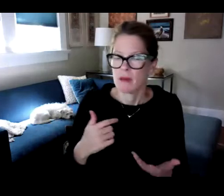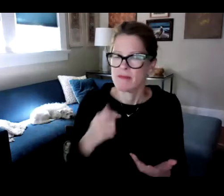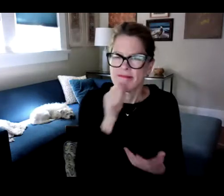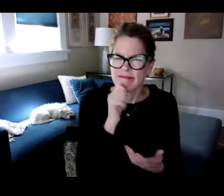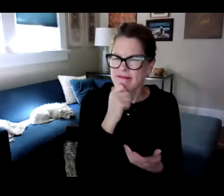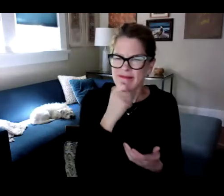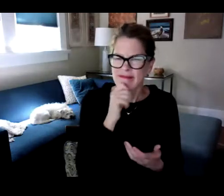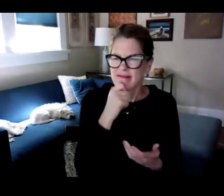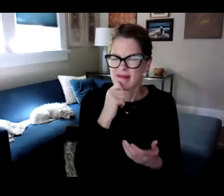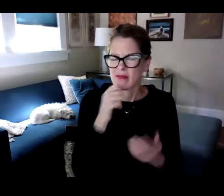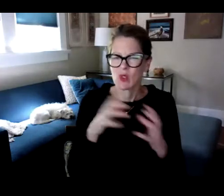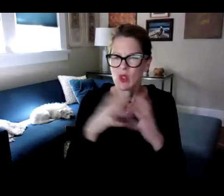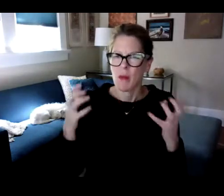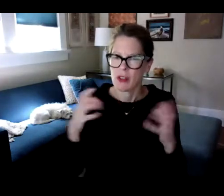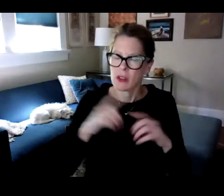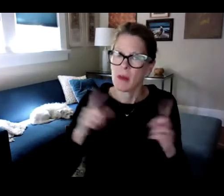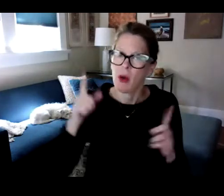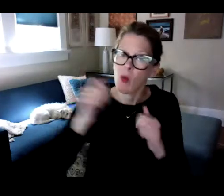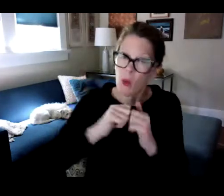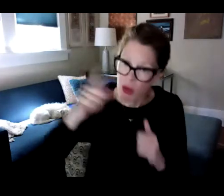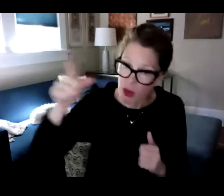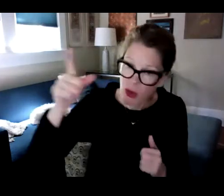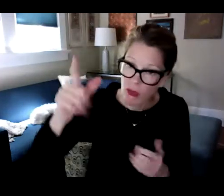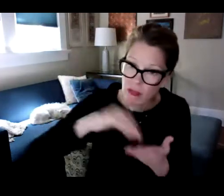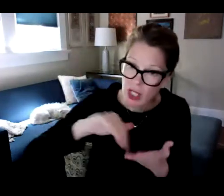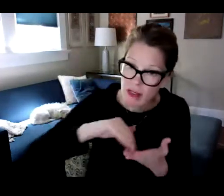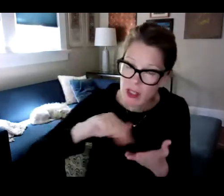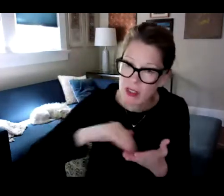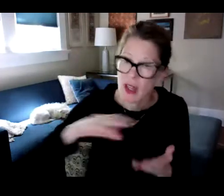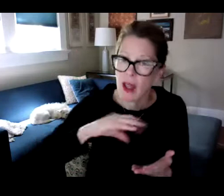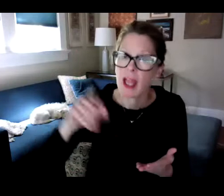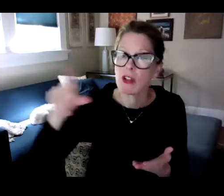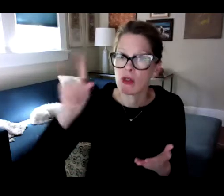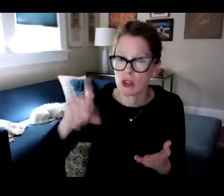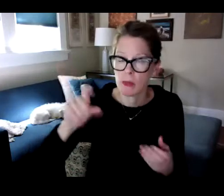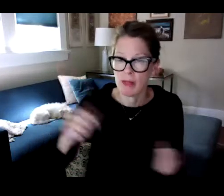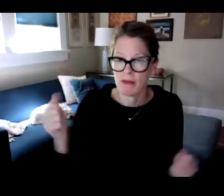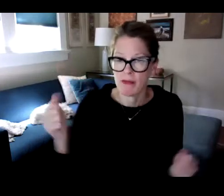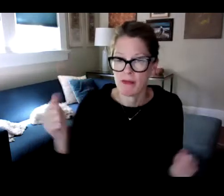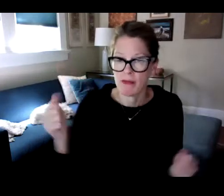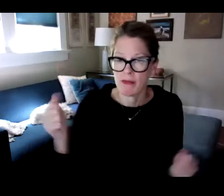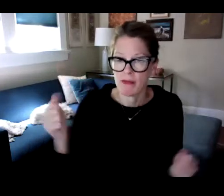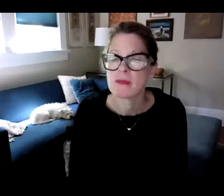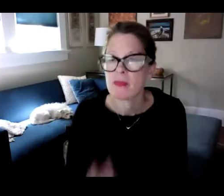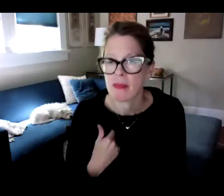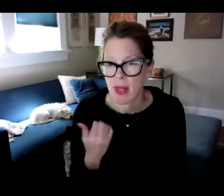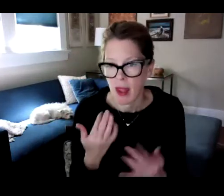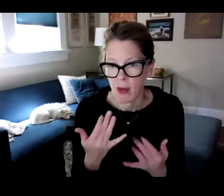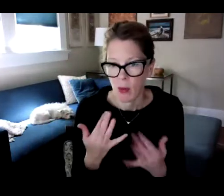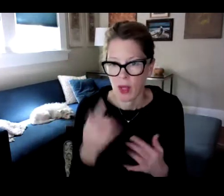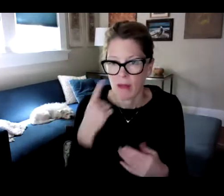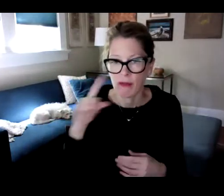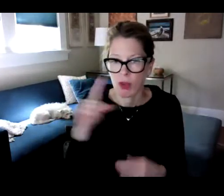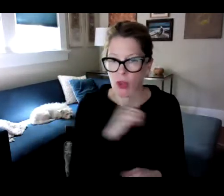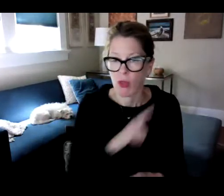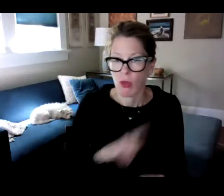For there is forgiveness with you. Therefore you shall be feared. I wait for the Lord. My soul